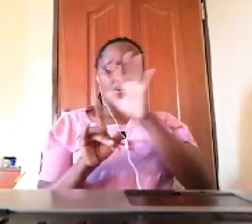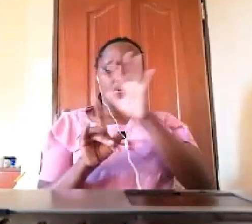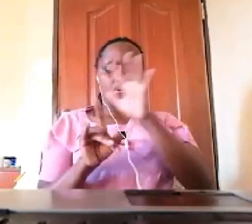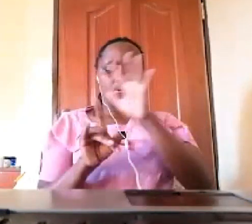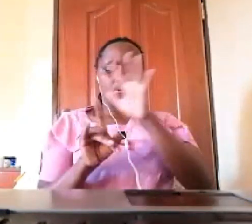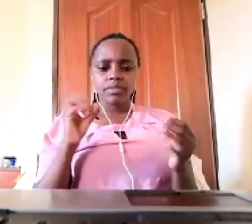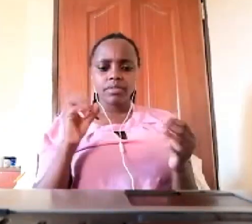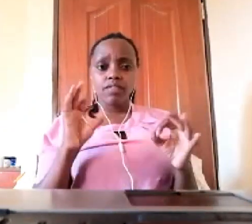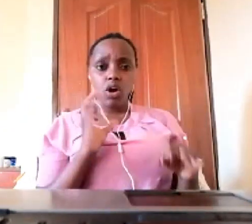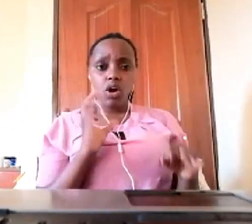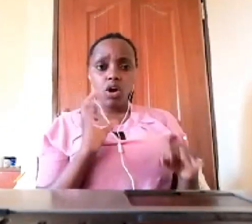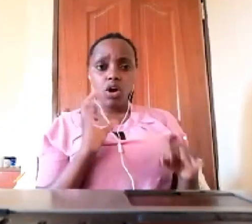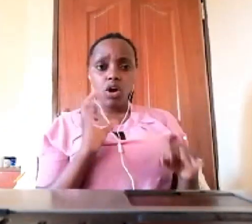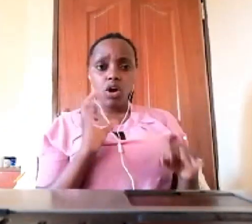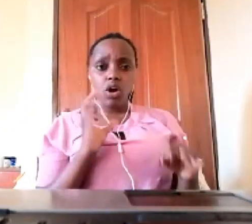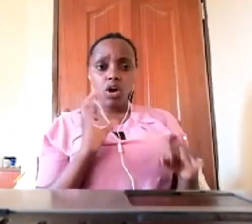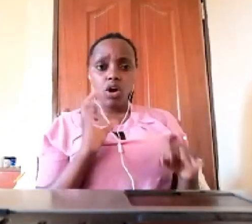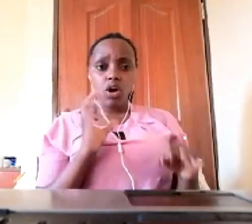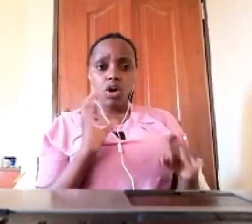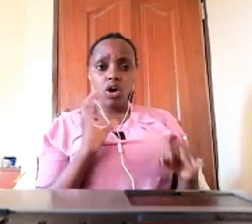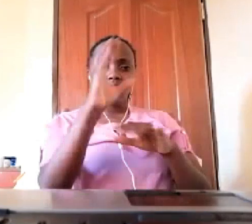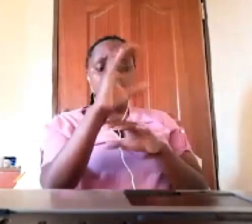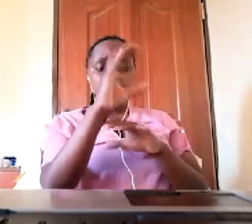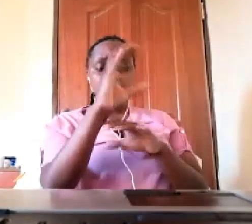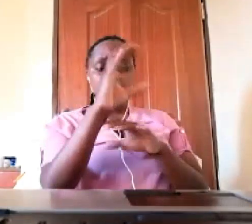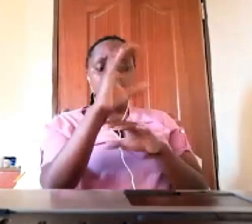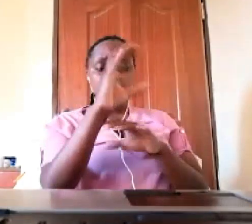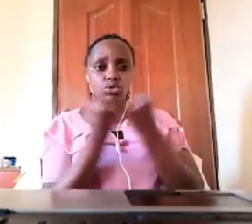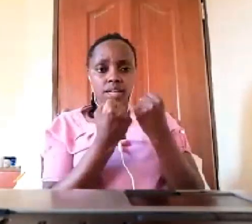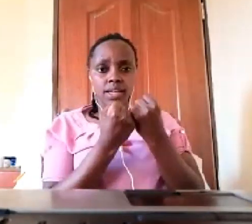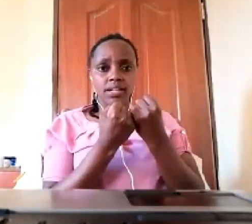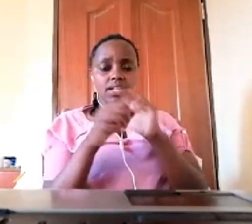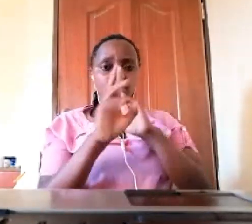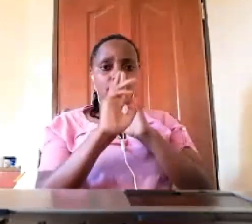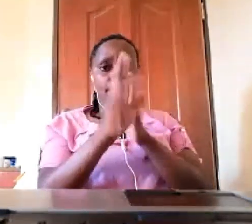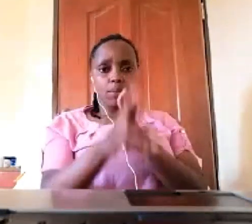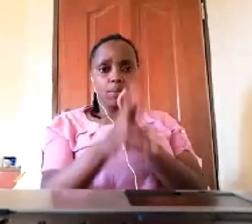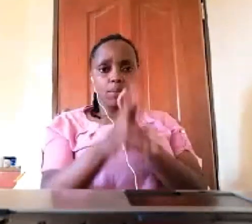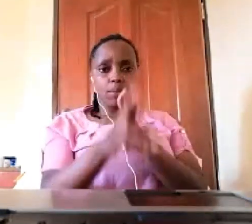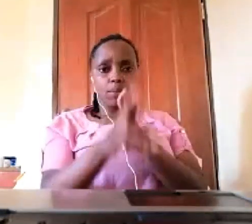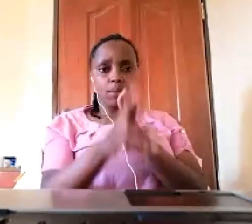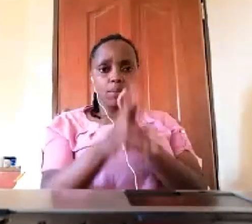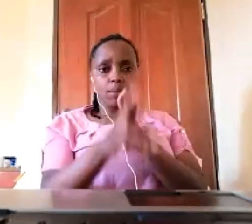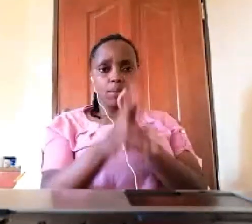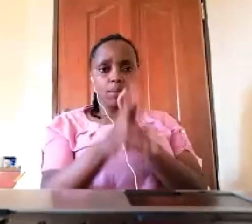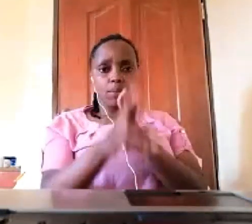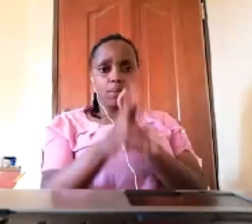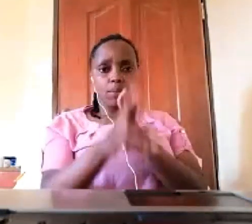can receive civil society organizations report or complementary report